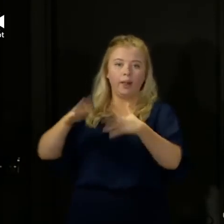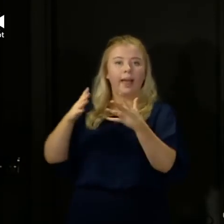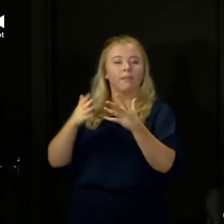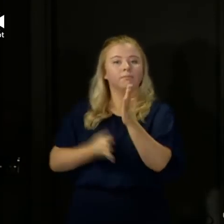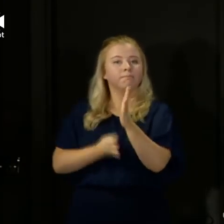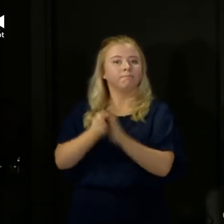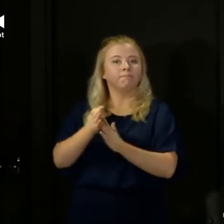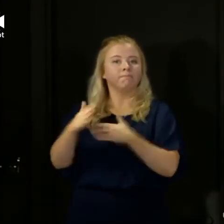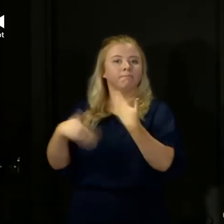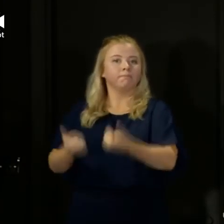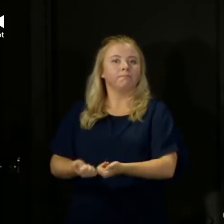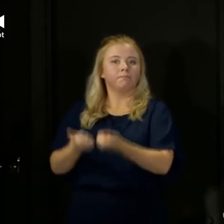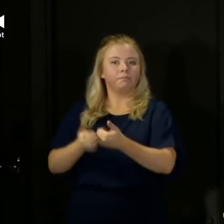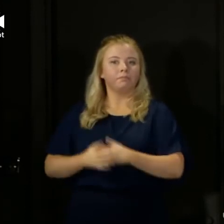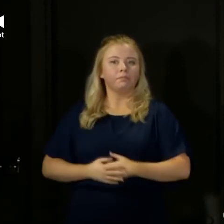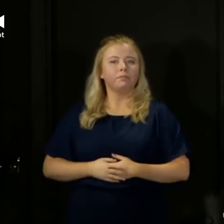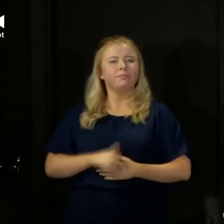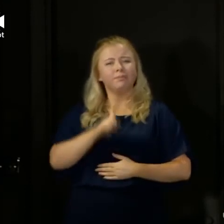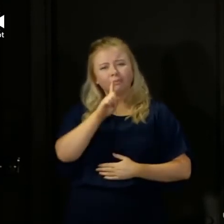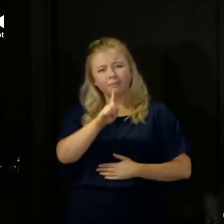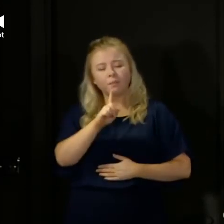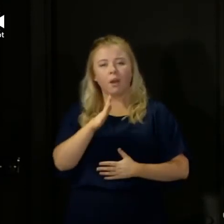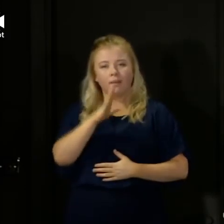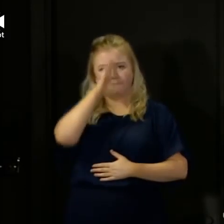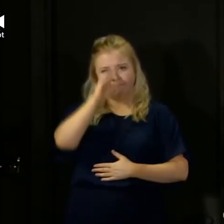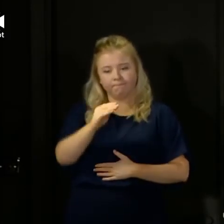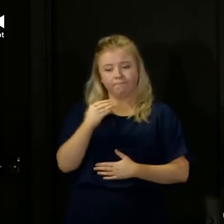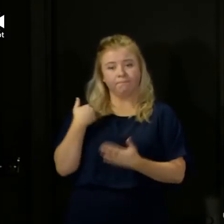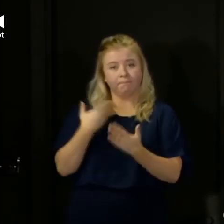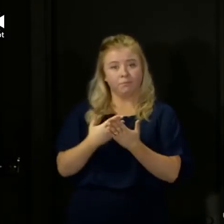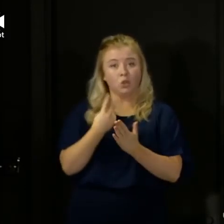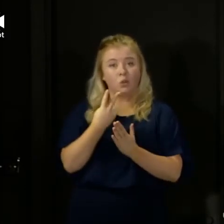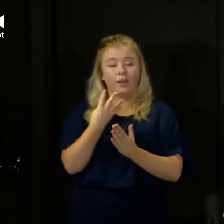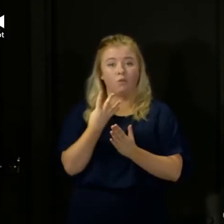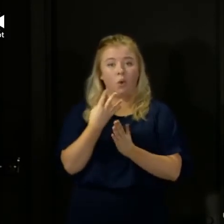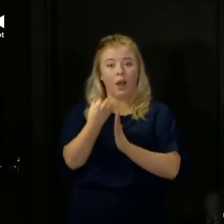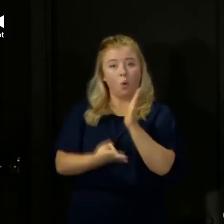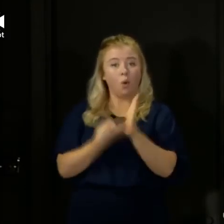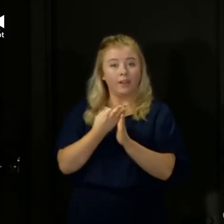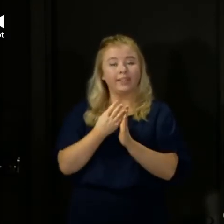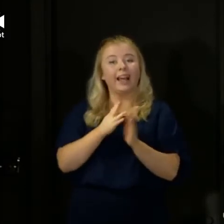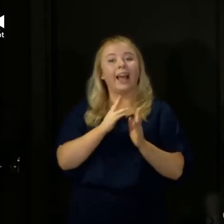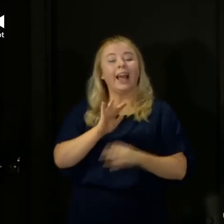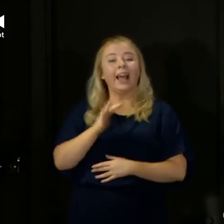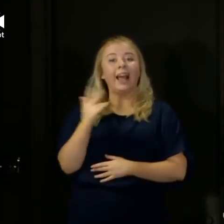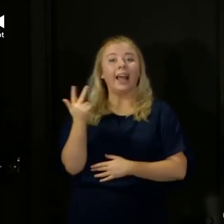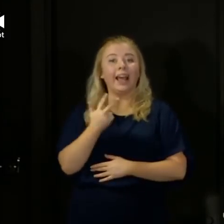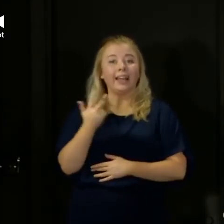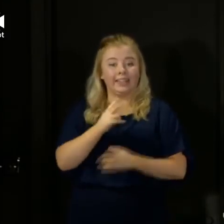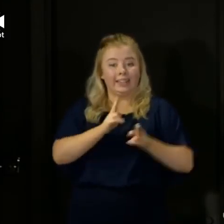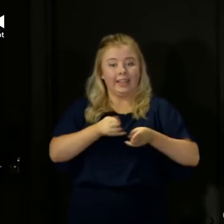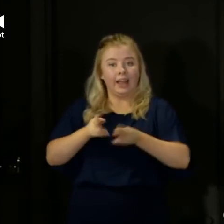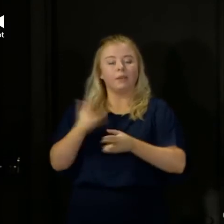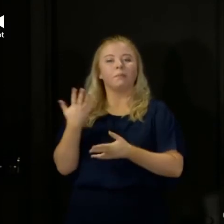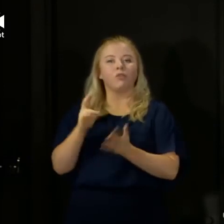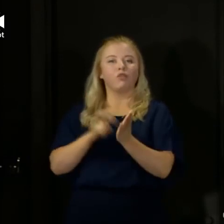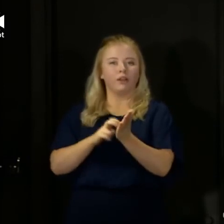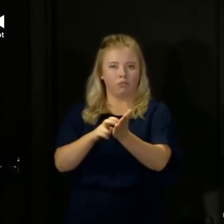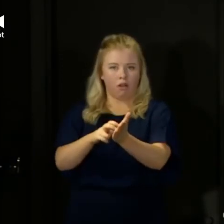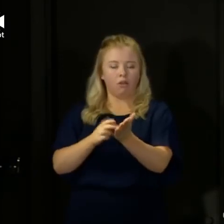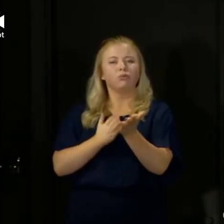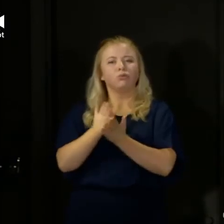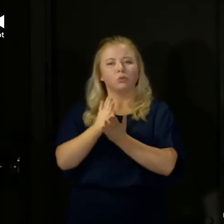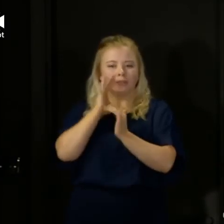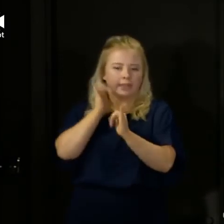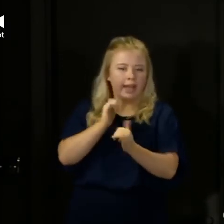hospital. Unfortunately, though, in the past 24 hours, 18 deaths have been registered of patients who had been confirmed through a